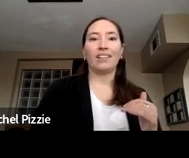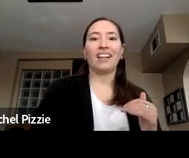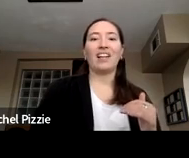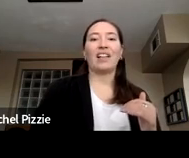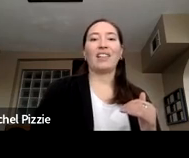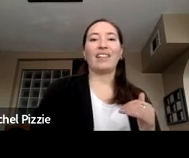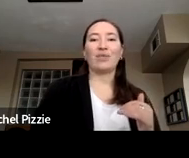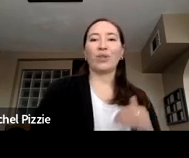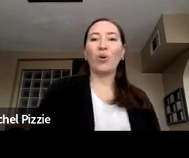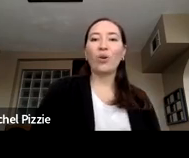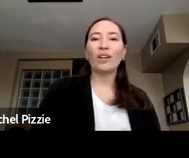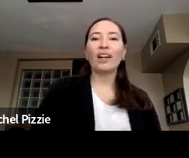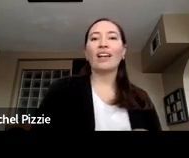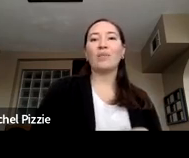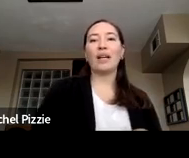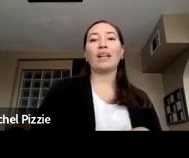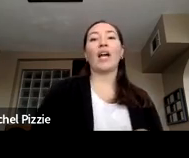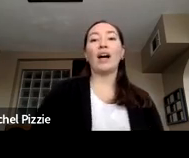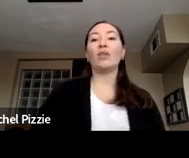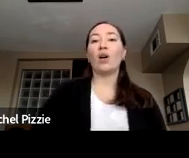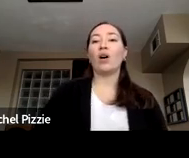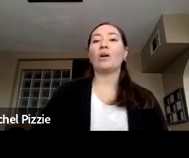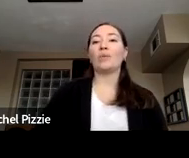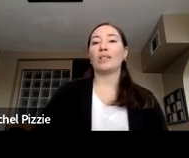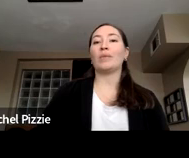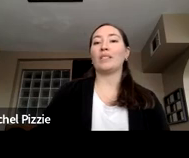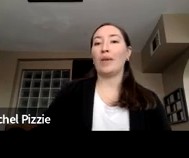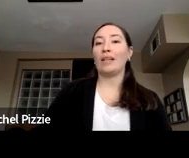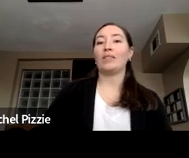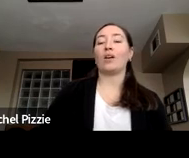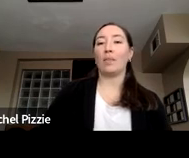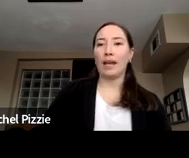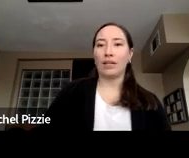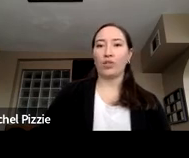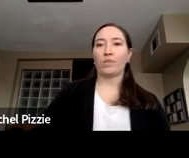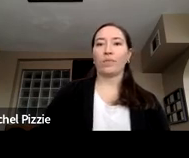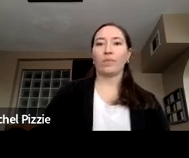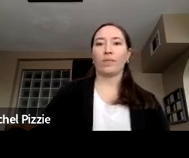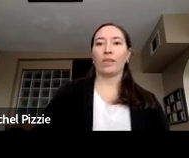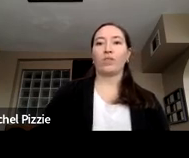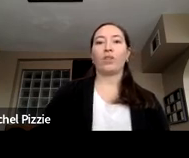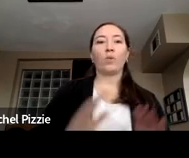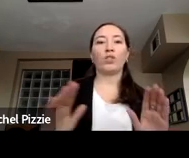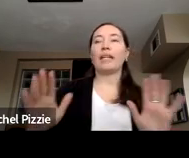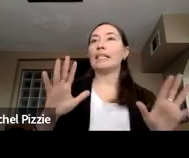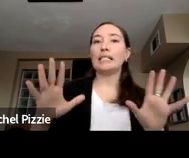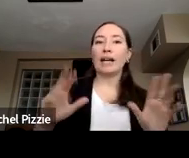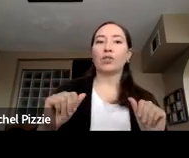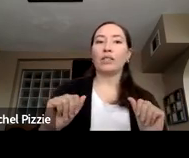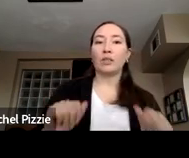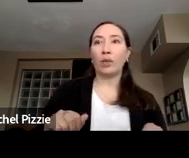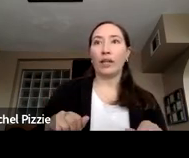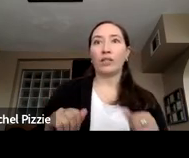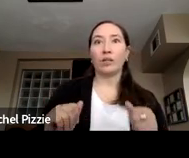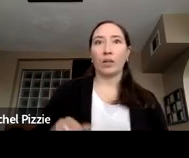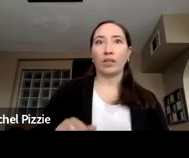here, lets you record and manage how long a participant spends on a page. So this question isn't